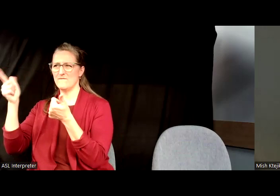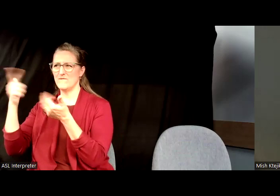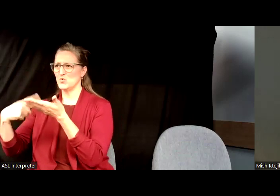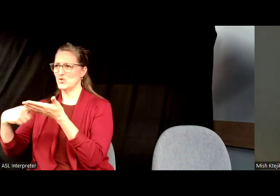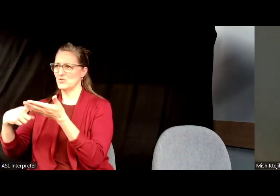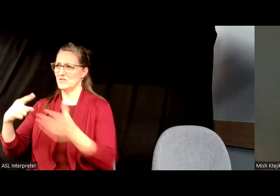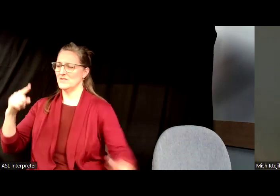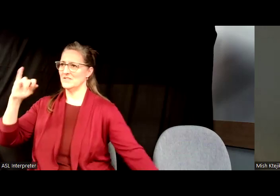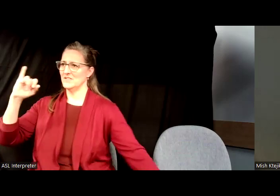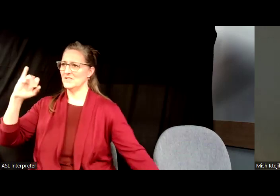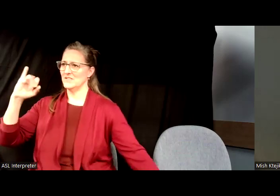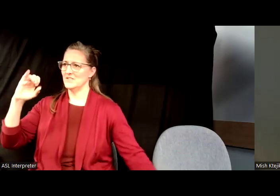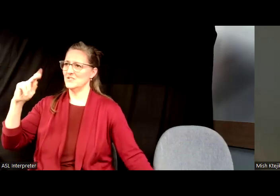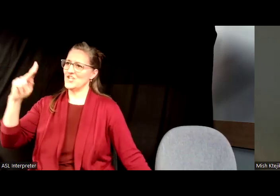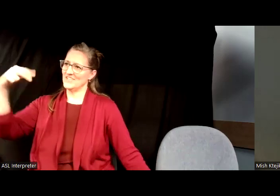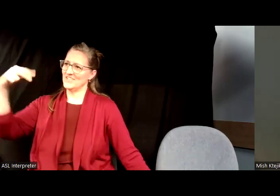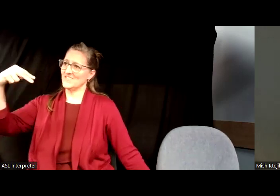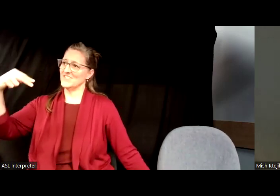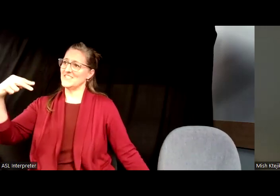Check.